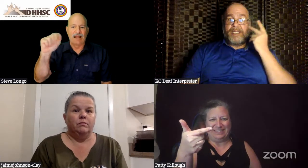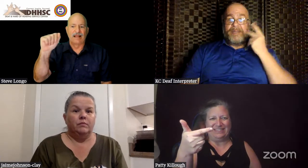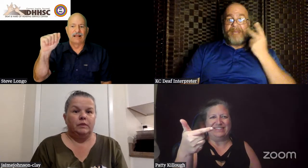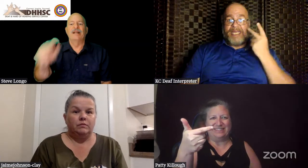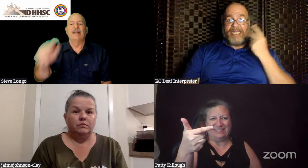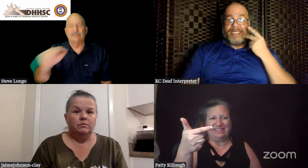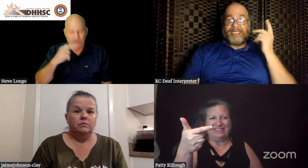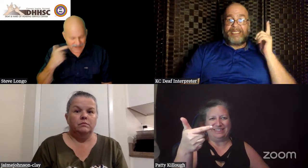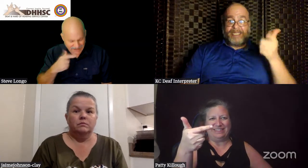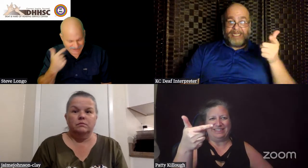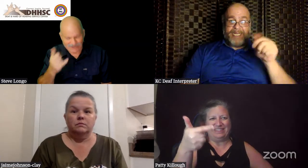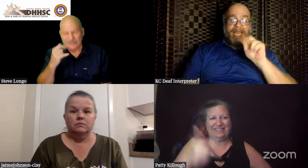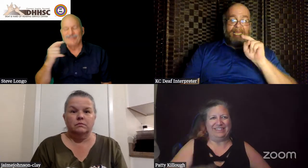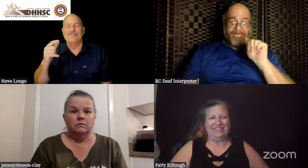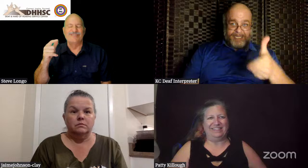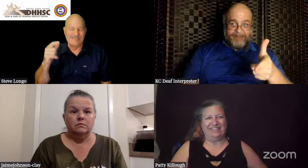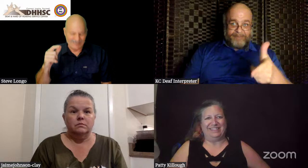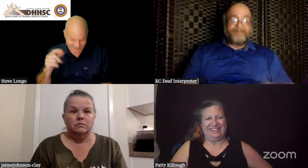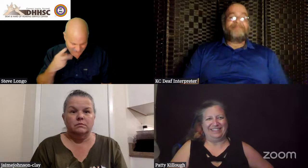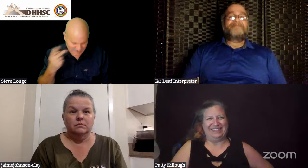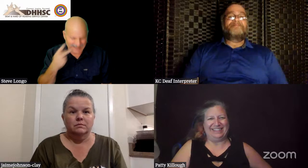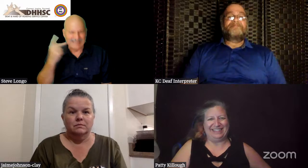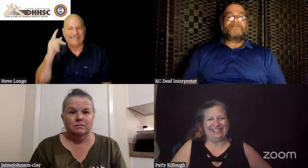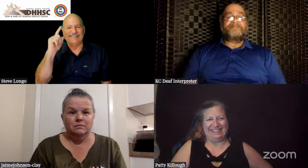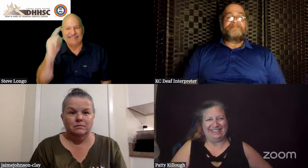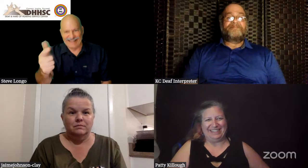is seconding that.